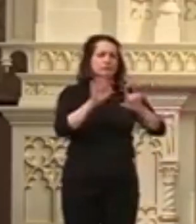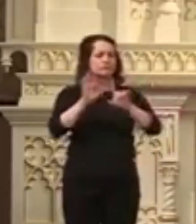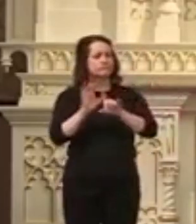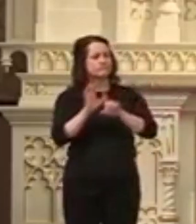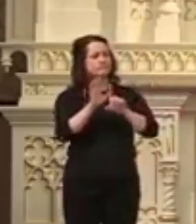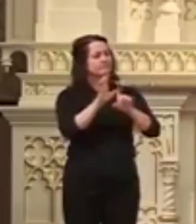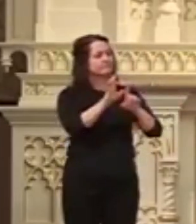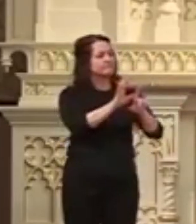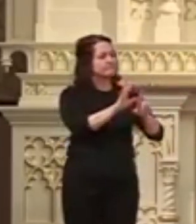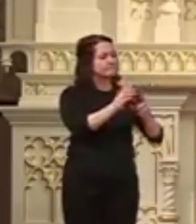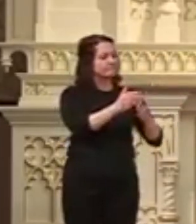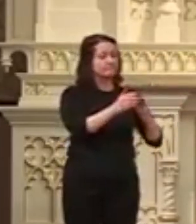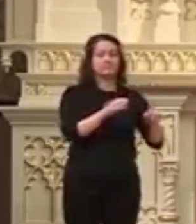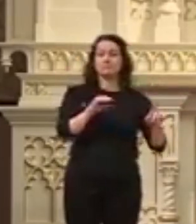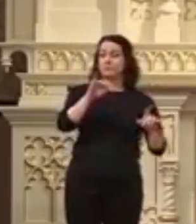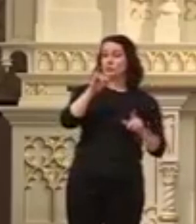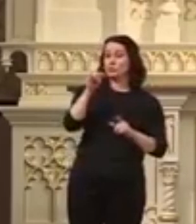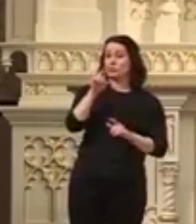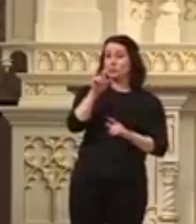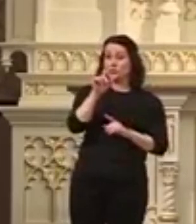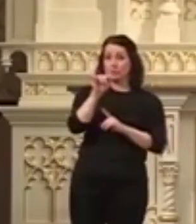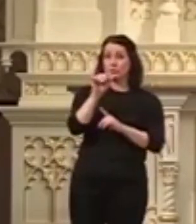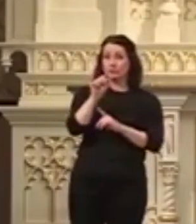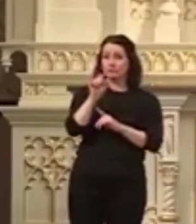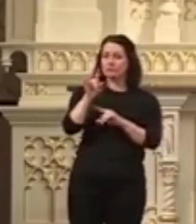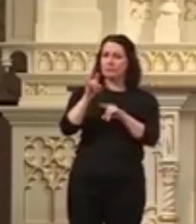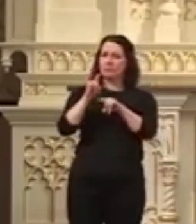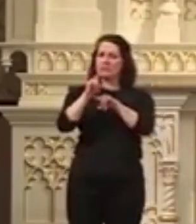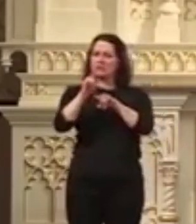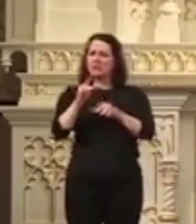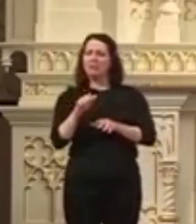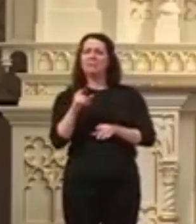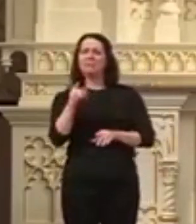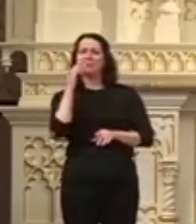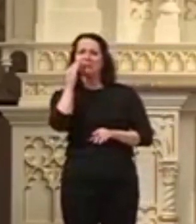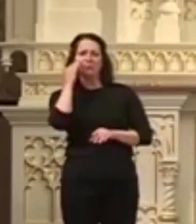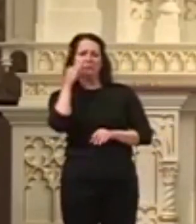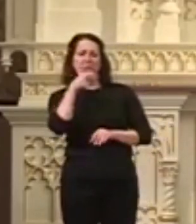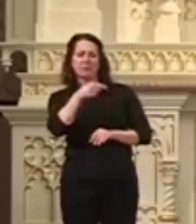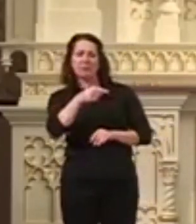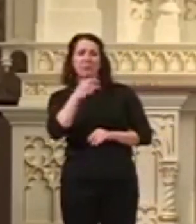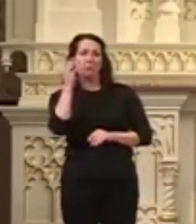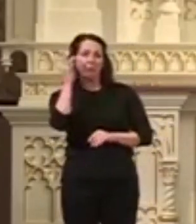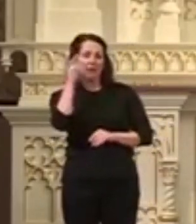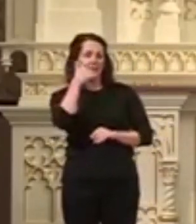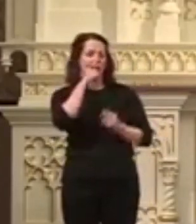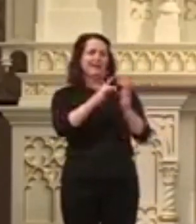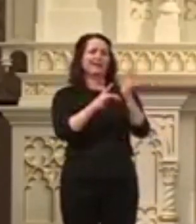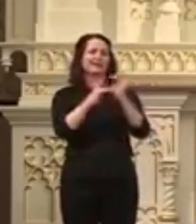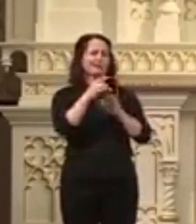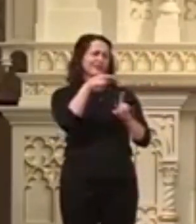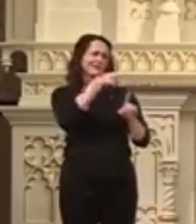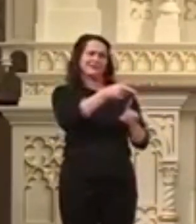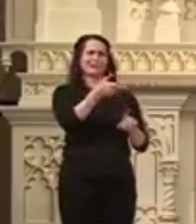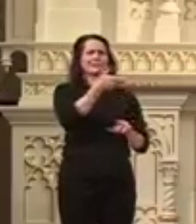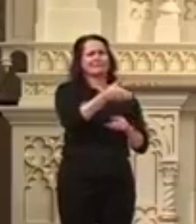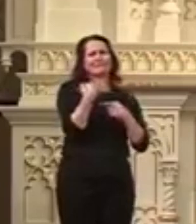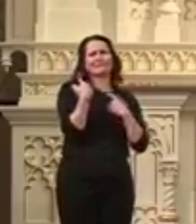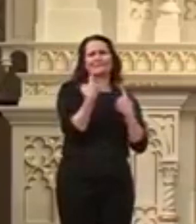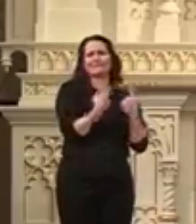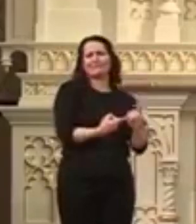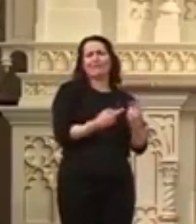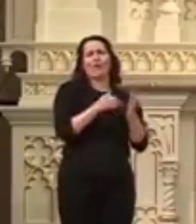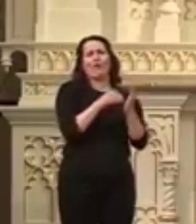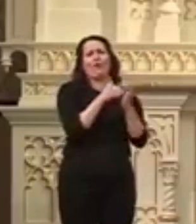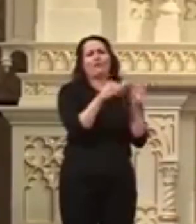Judas, his betrayer, also knew the place because Jesus had often met there